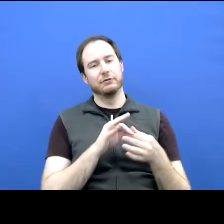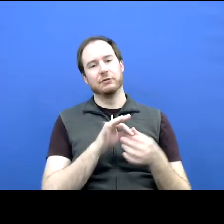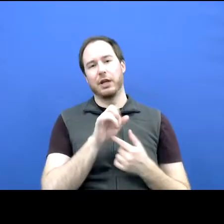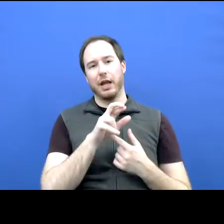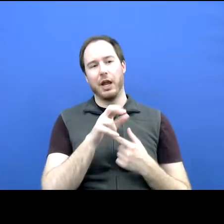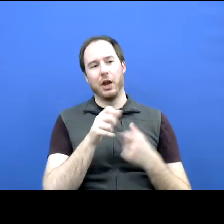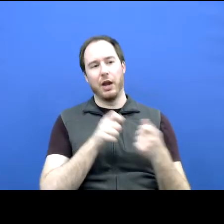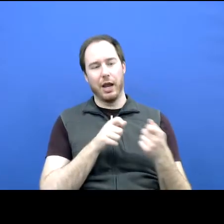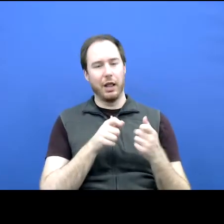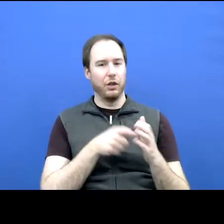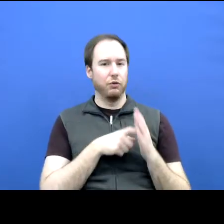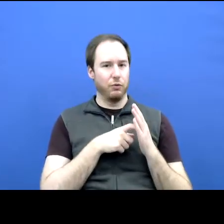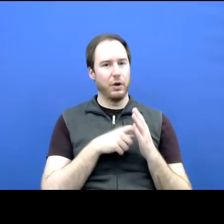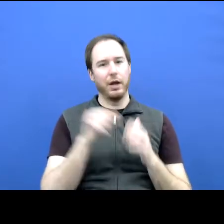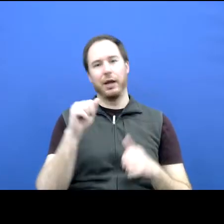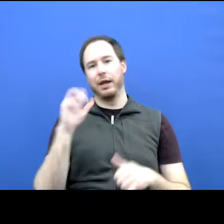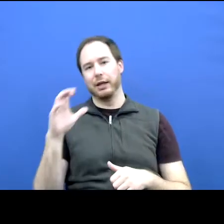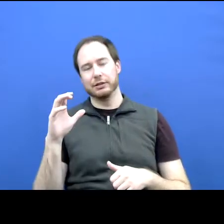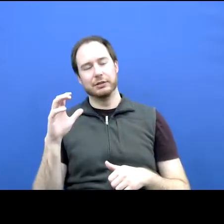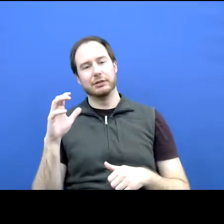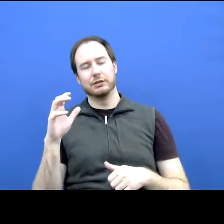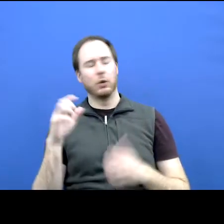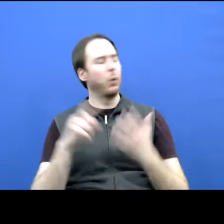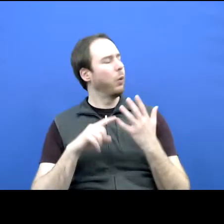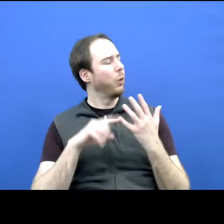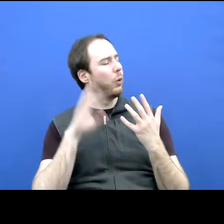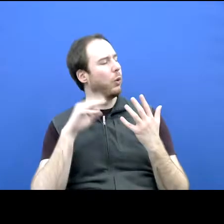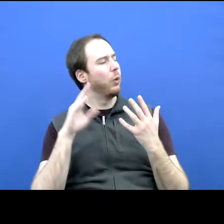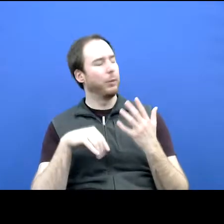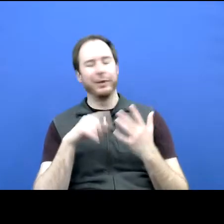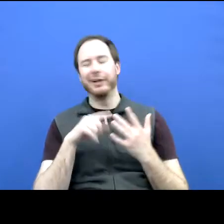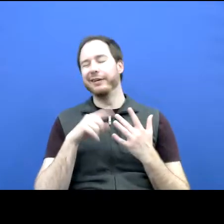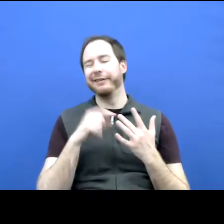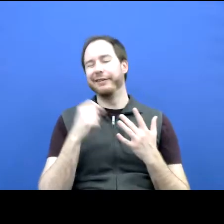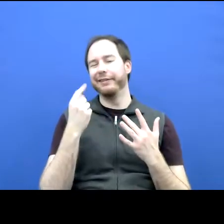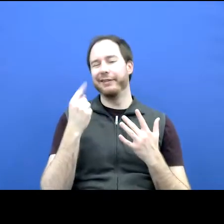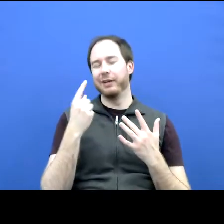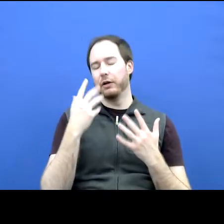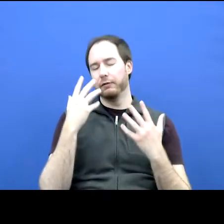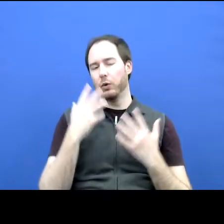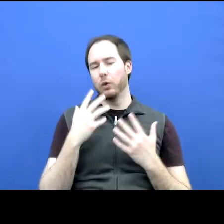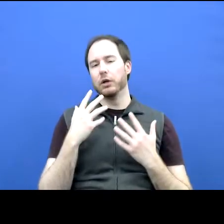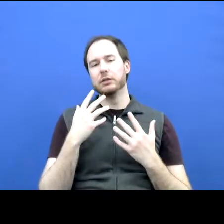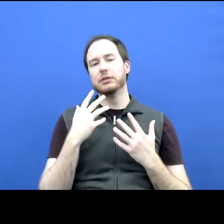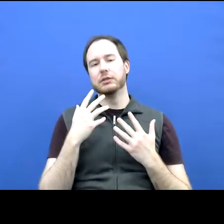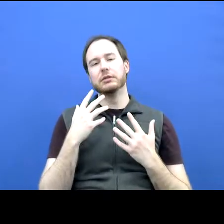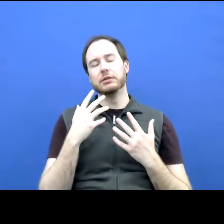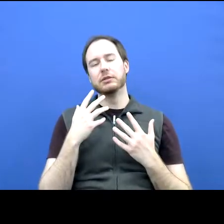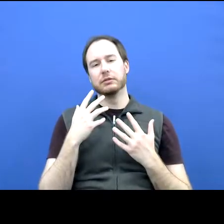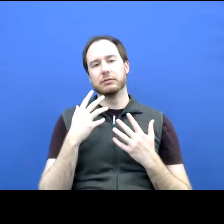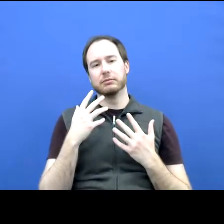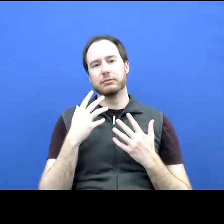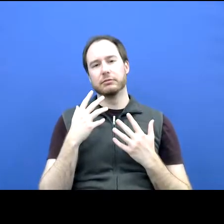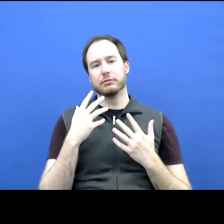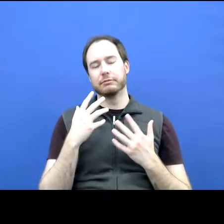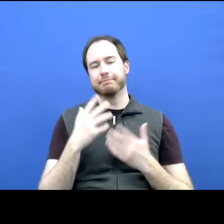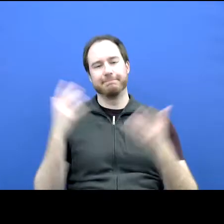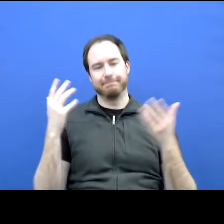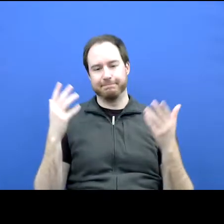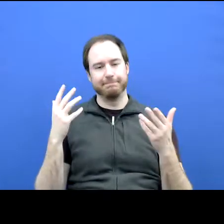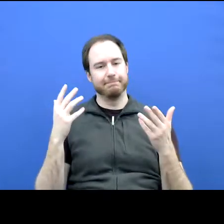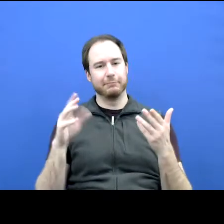required, the HVAC required. No, I'm just saying in terms of, but yeah, it's unfortunate because I suspect it would have